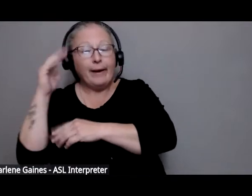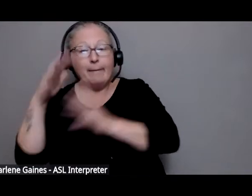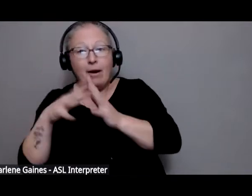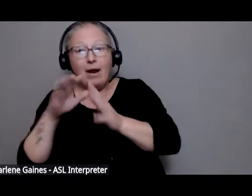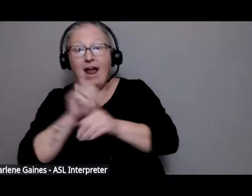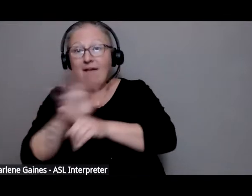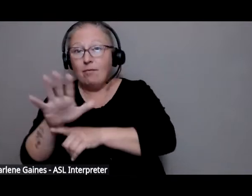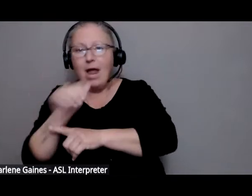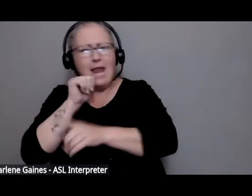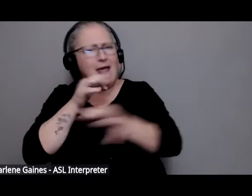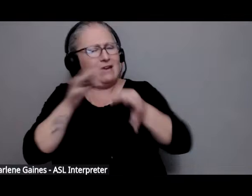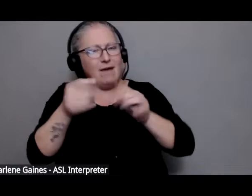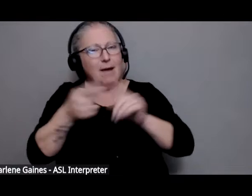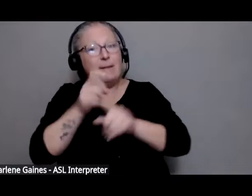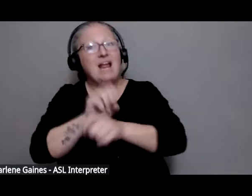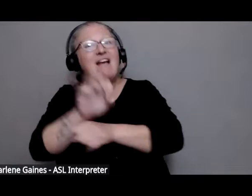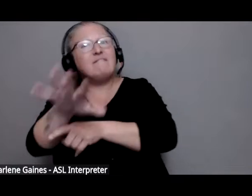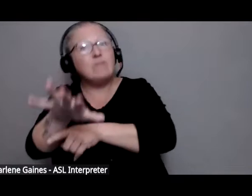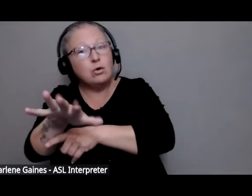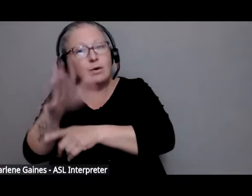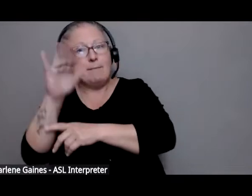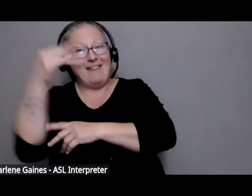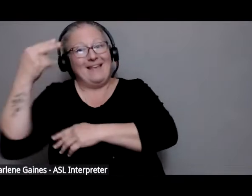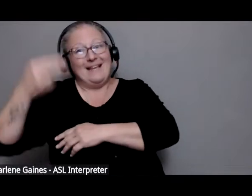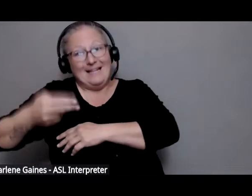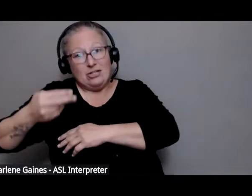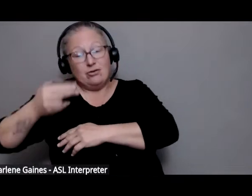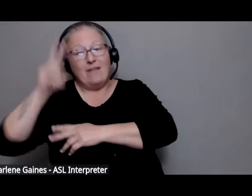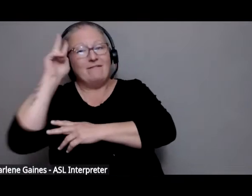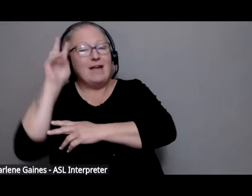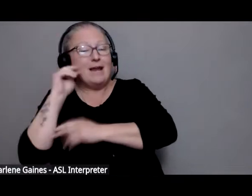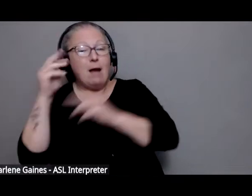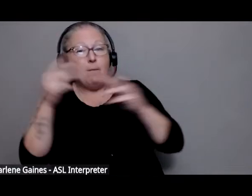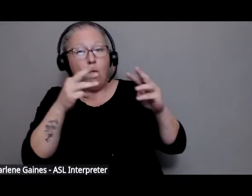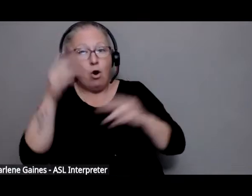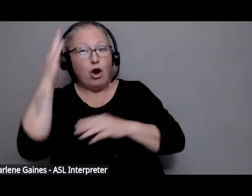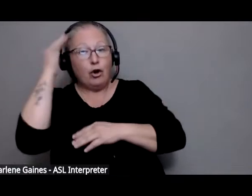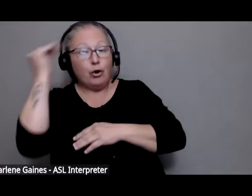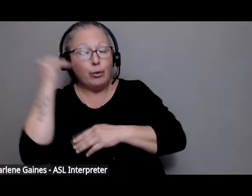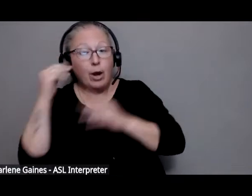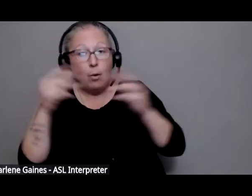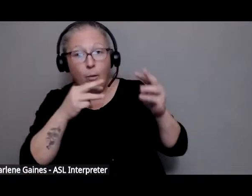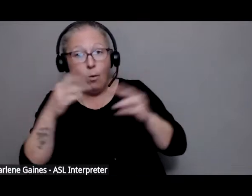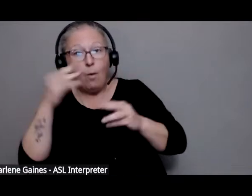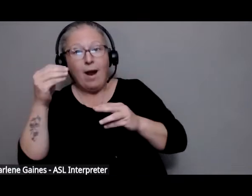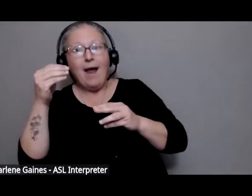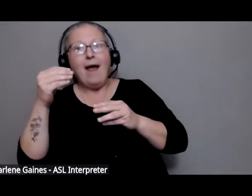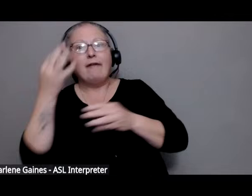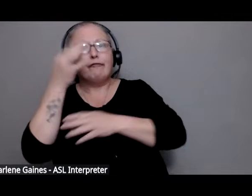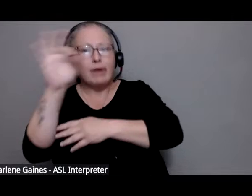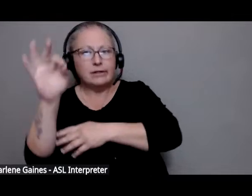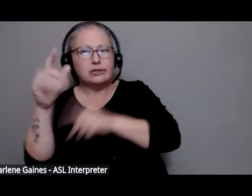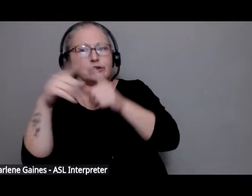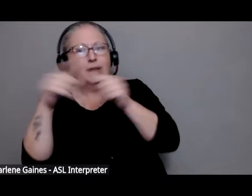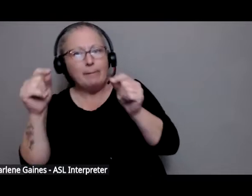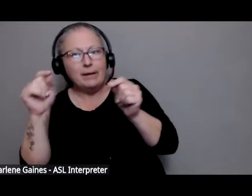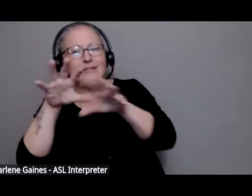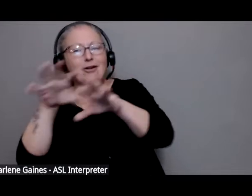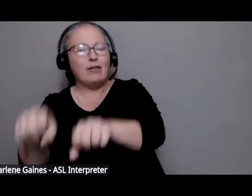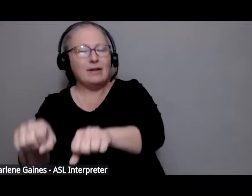defined by, but influenced by the history of the Vietnam War, Korean War, and preceding French or Japanese